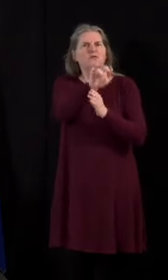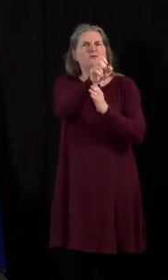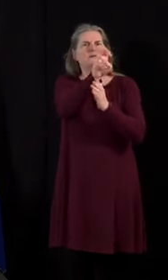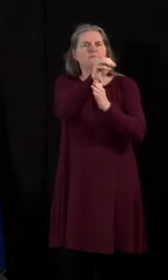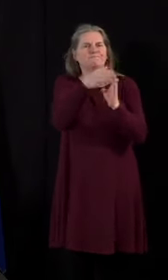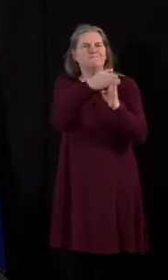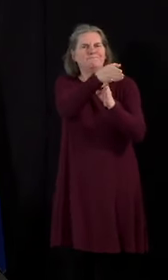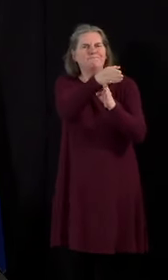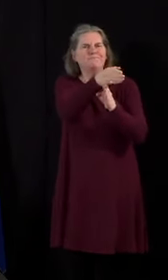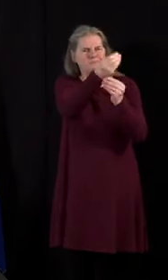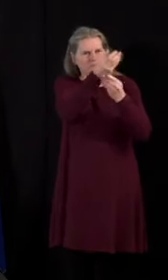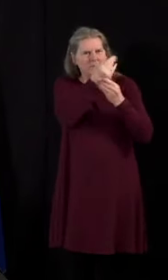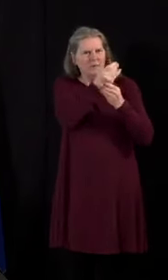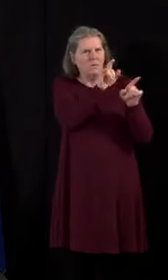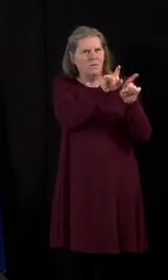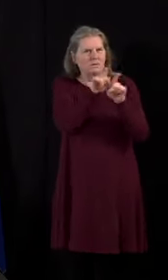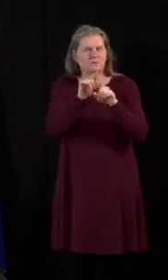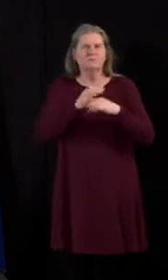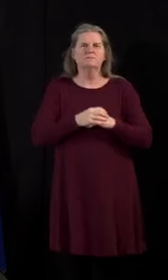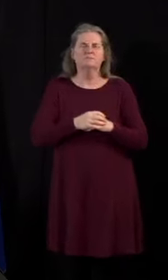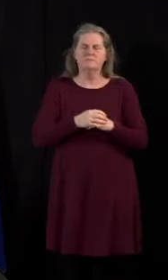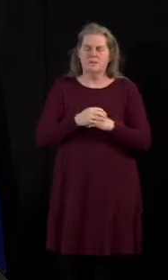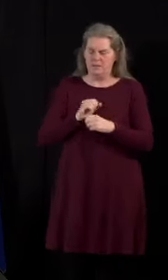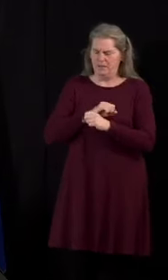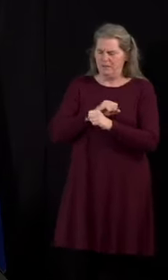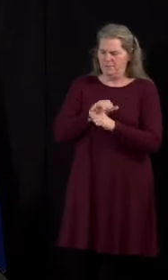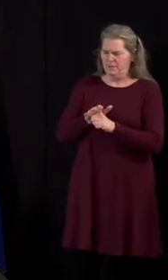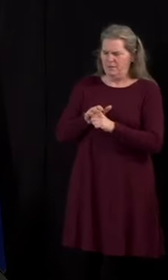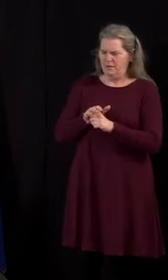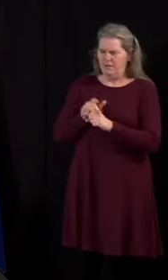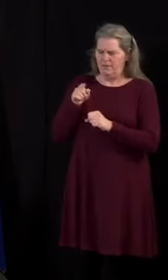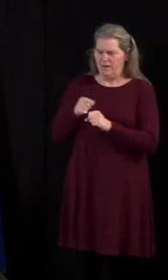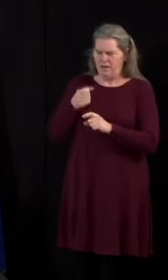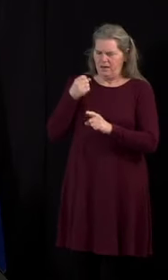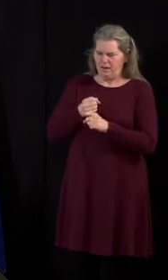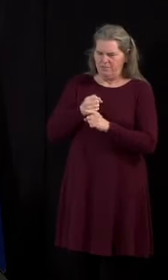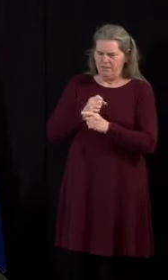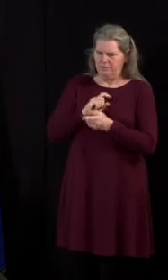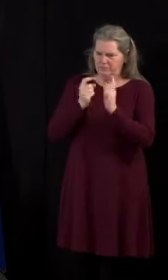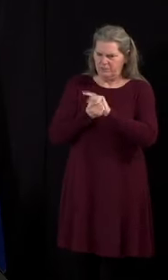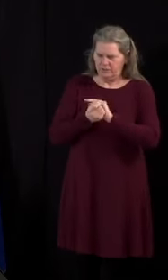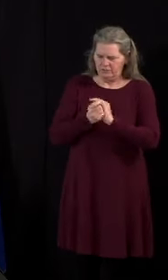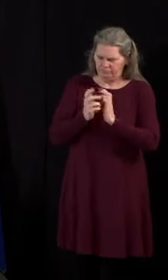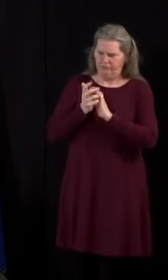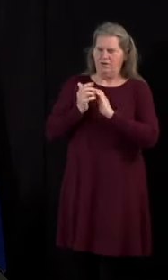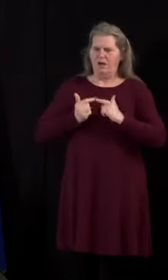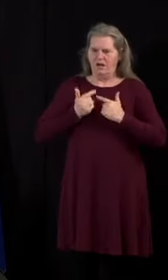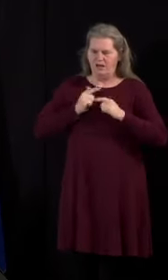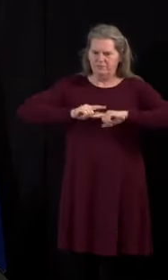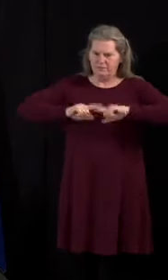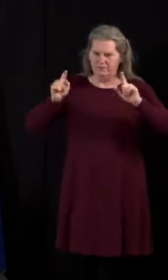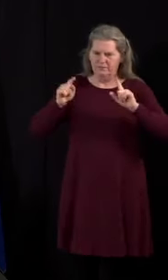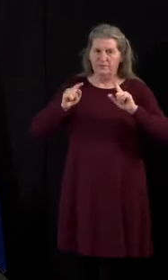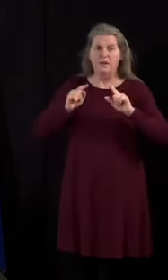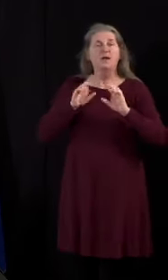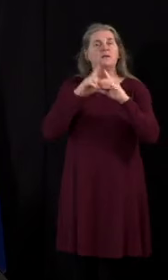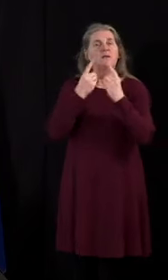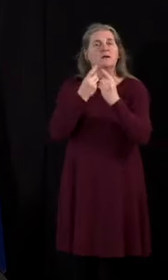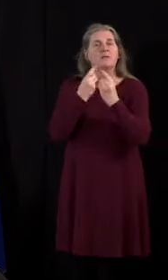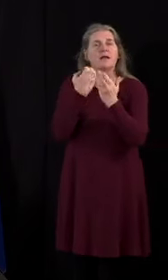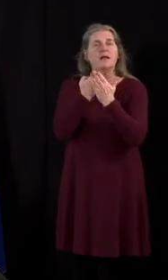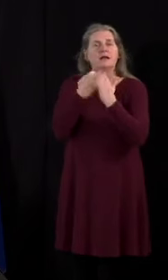through. As this pandemic changes the way we live and it takes its toll on our economy, the Department of Economic Development